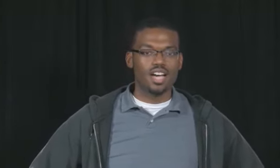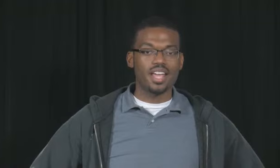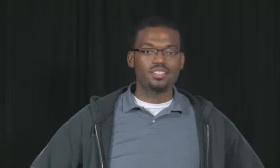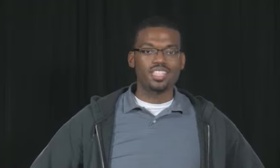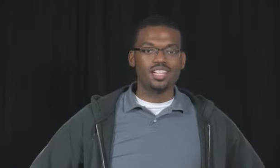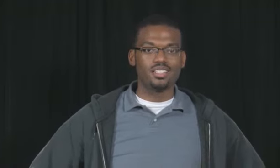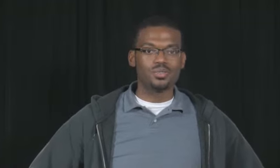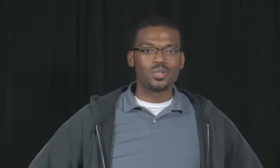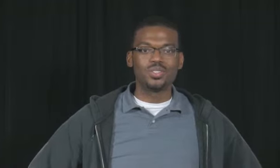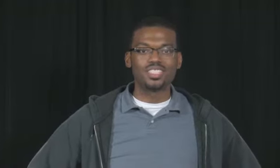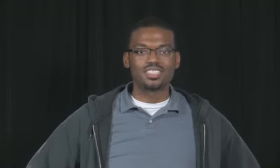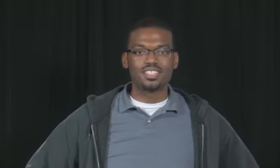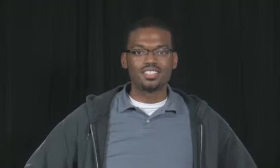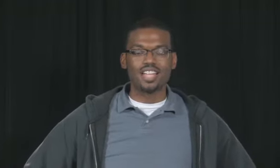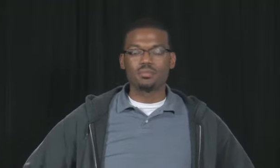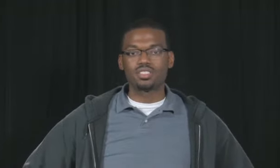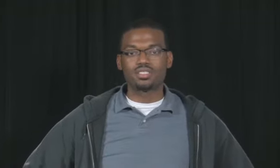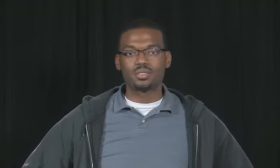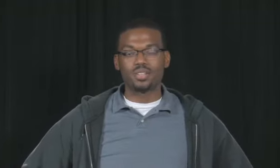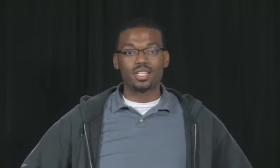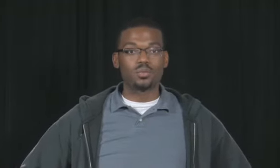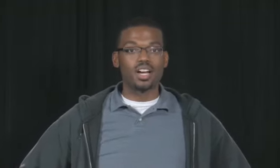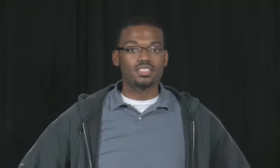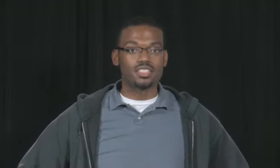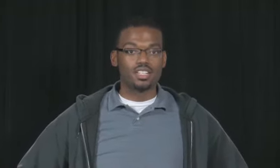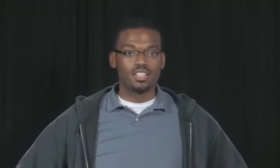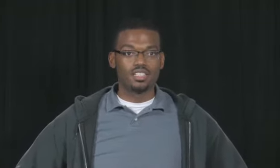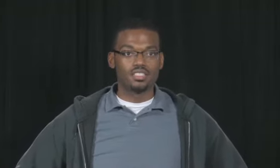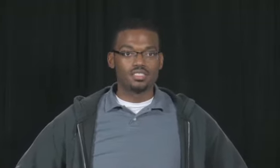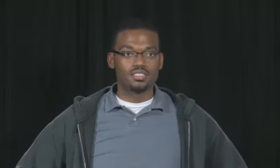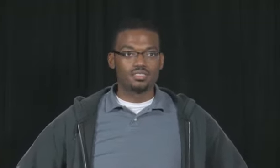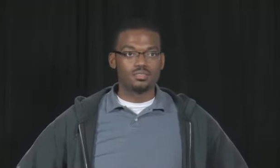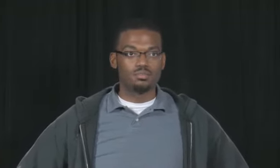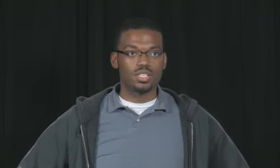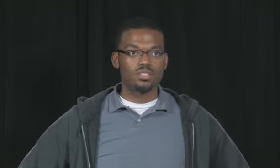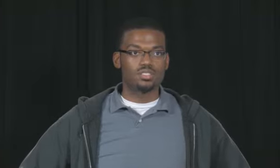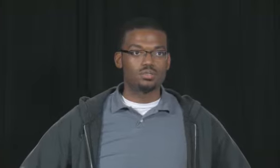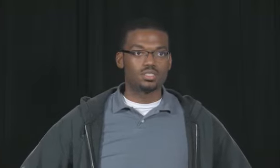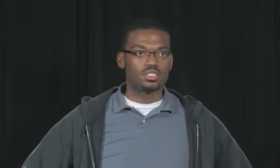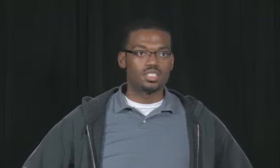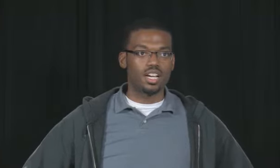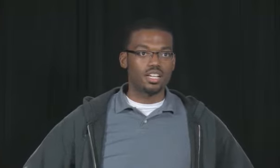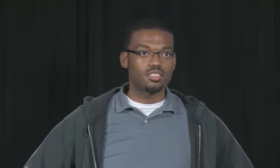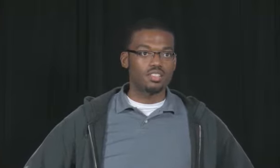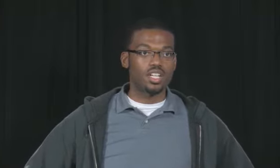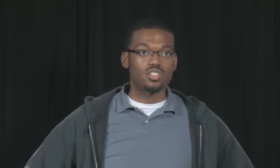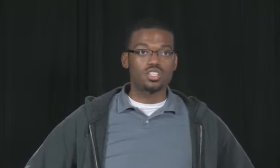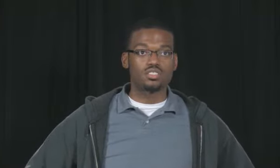I have seen roses, damasked, red and white, but no such roses see I in her cheeks.